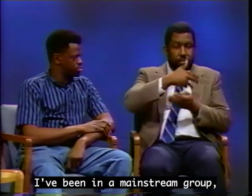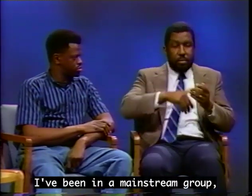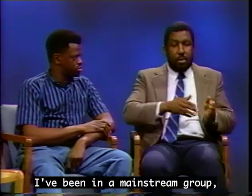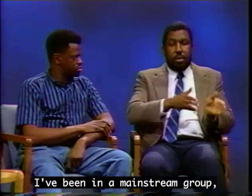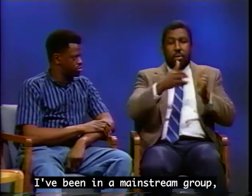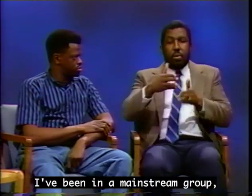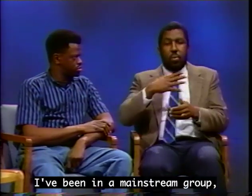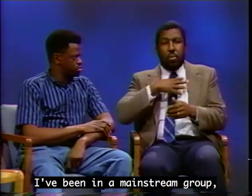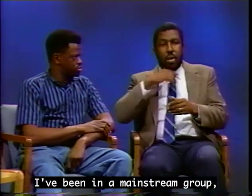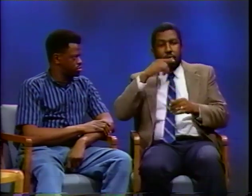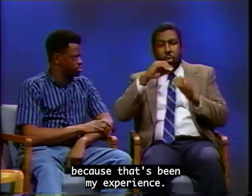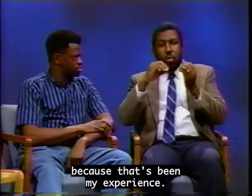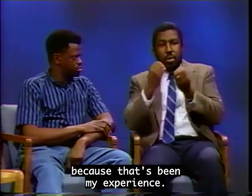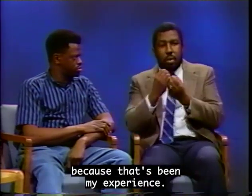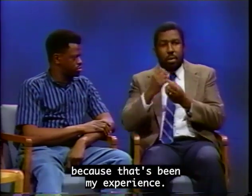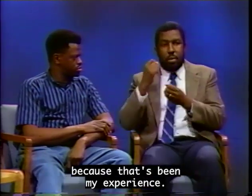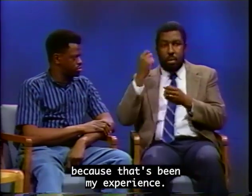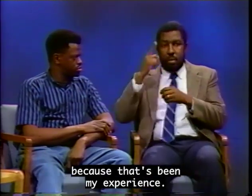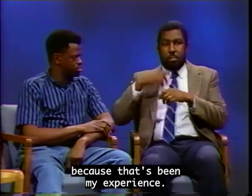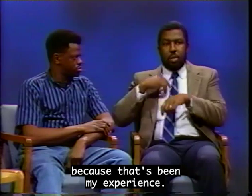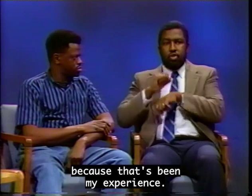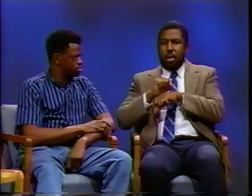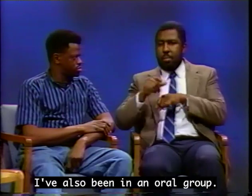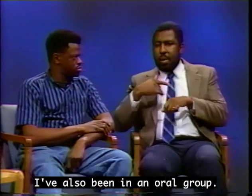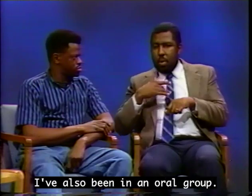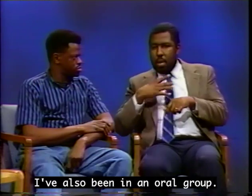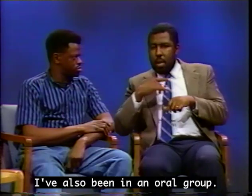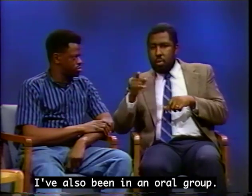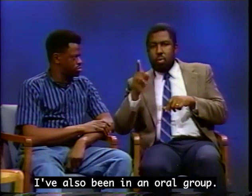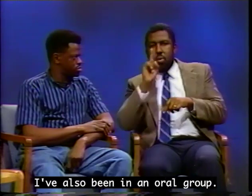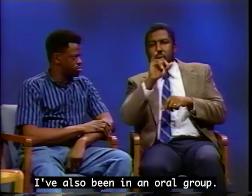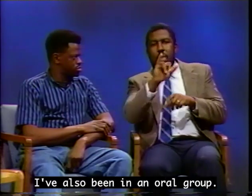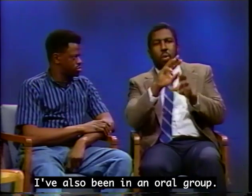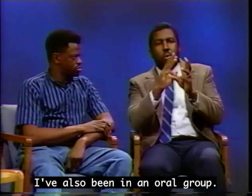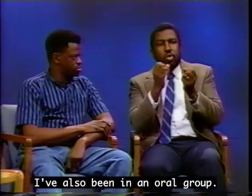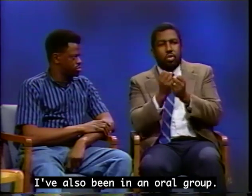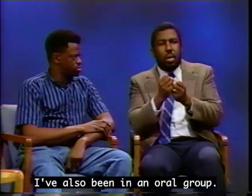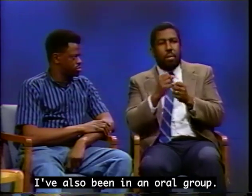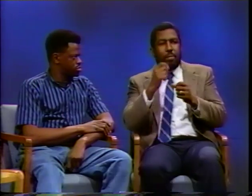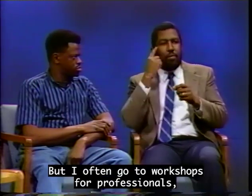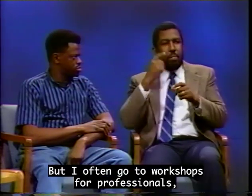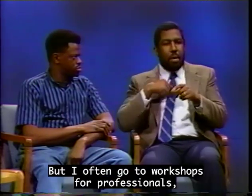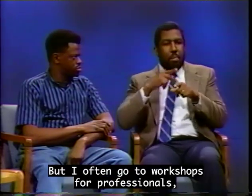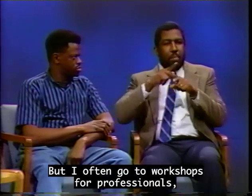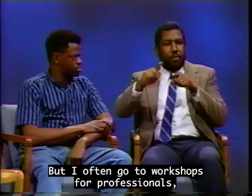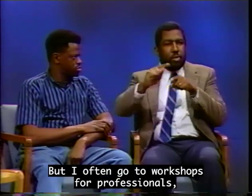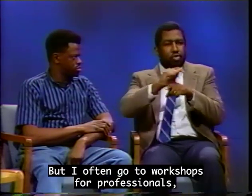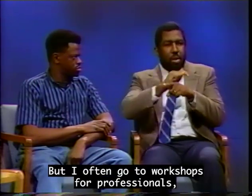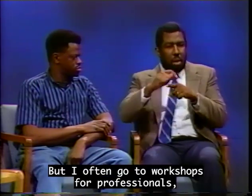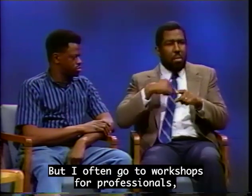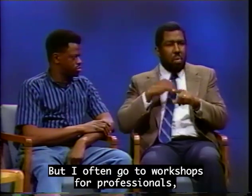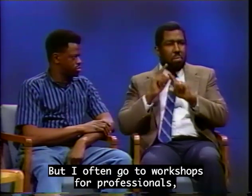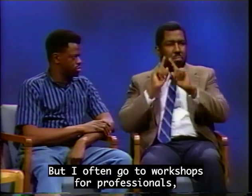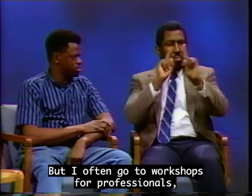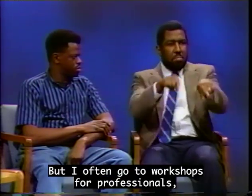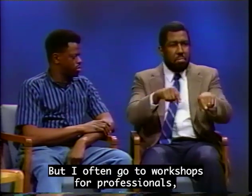been in a mainstream group because that's been my experience. I've also been in an oral group. But I often go to workshops